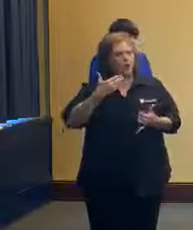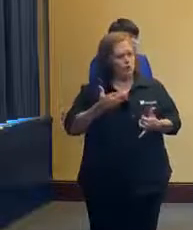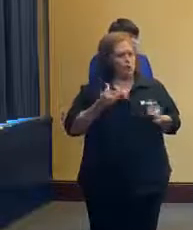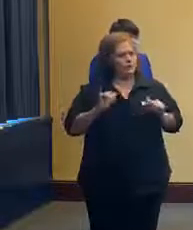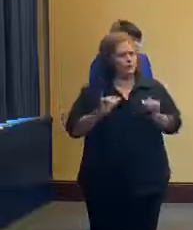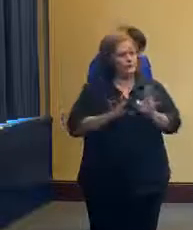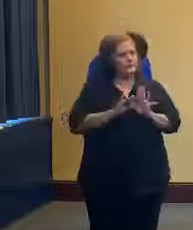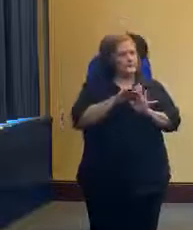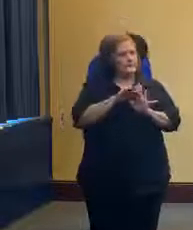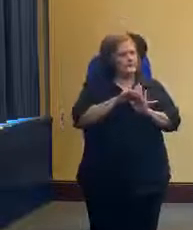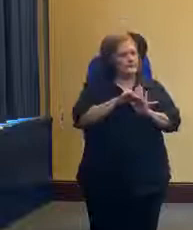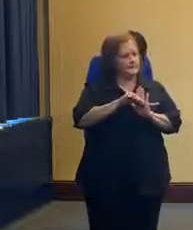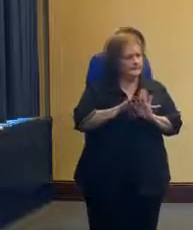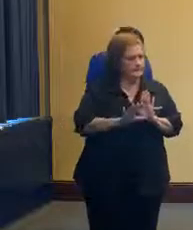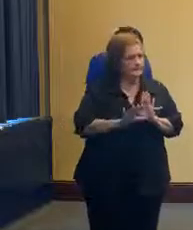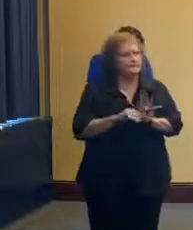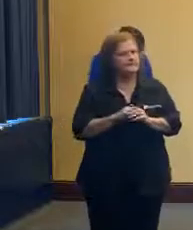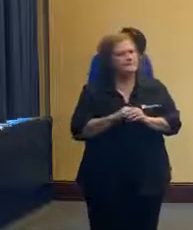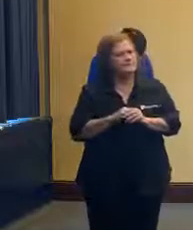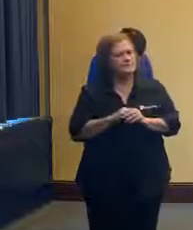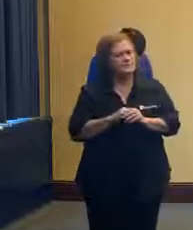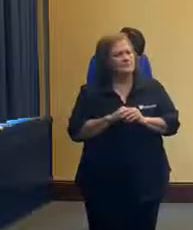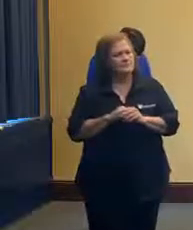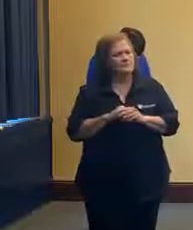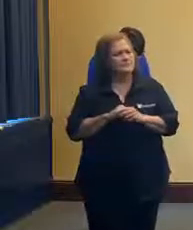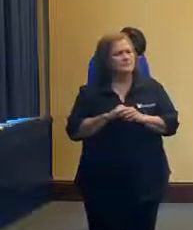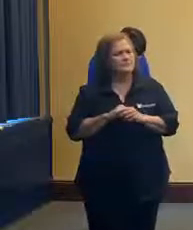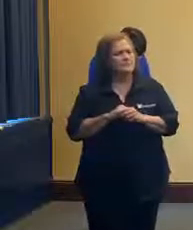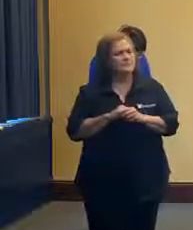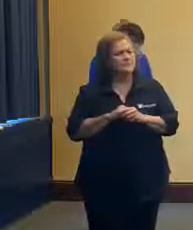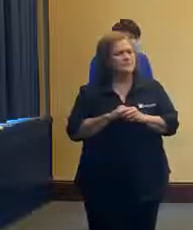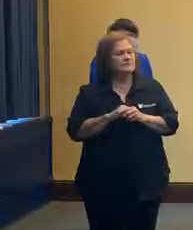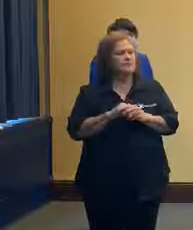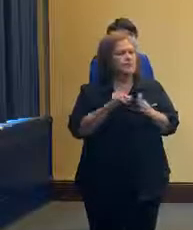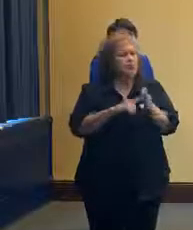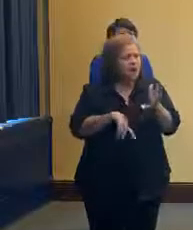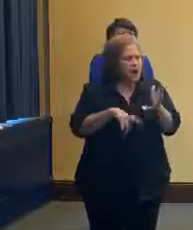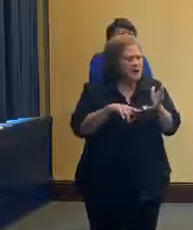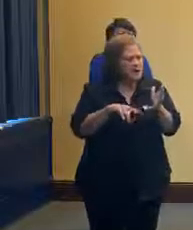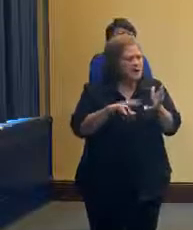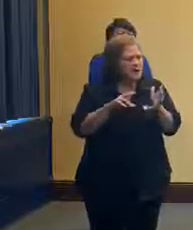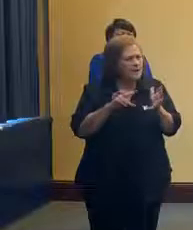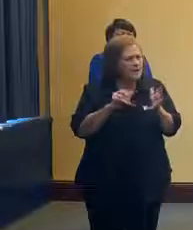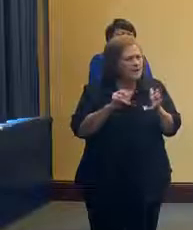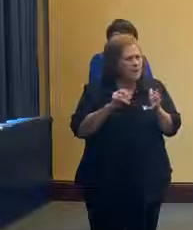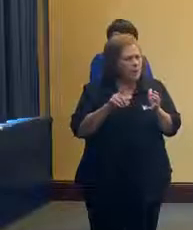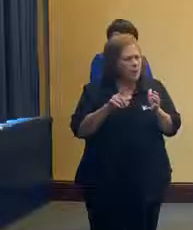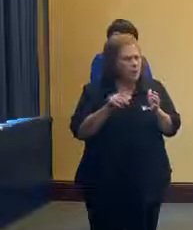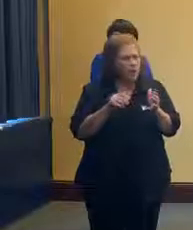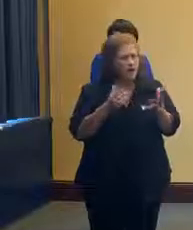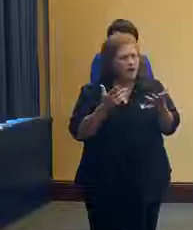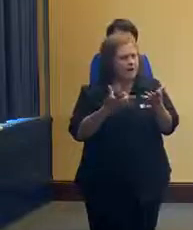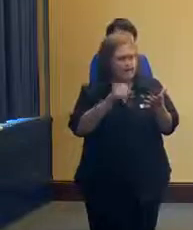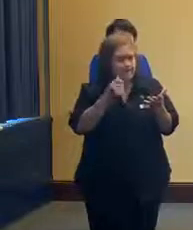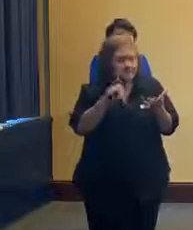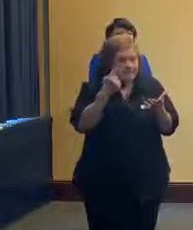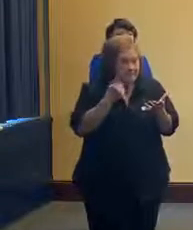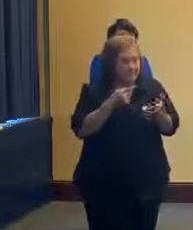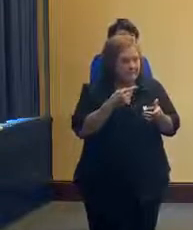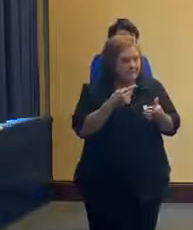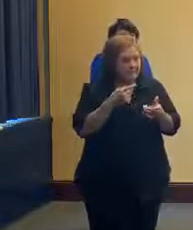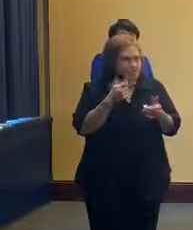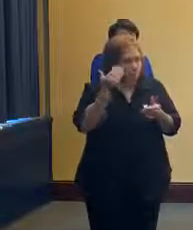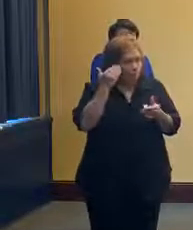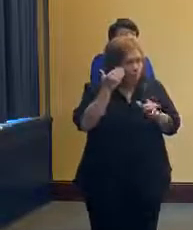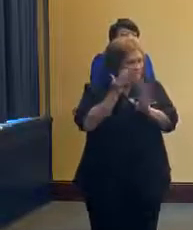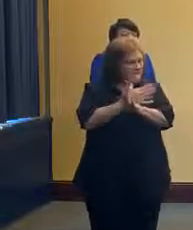issue? Yes. What should NOLA businesses know ahead of the reopening phase? What should NOLA businesses Yes. know